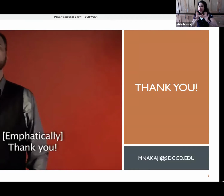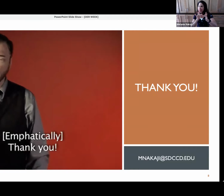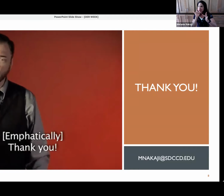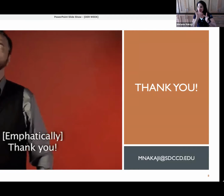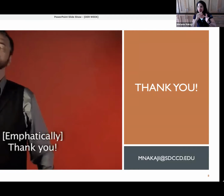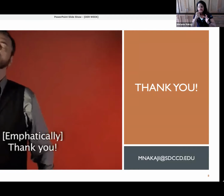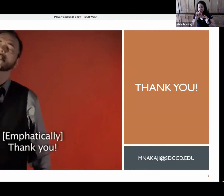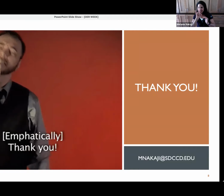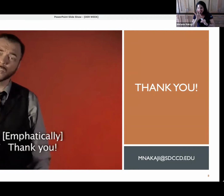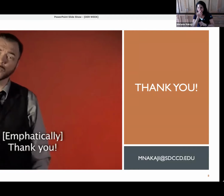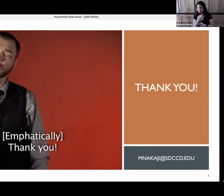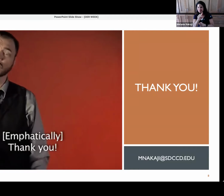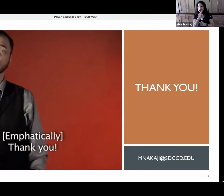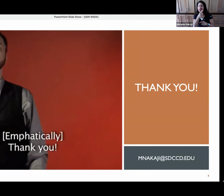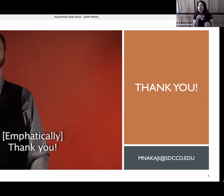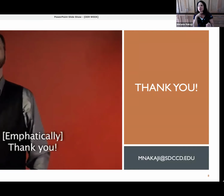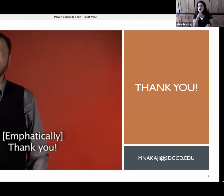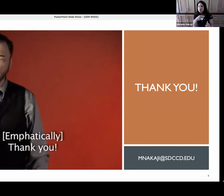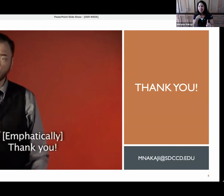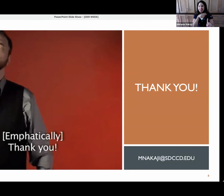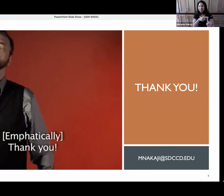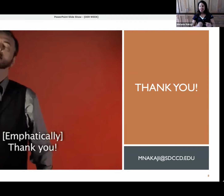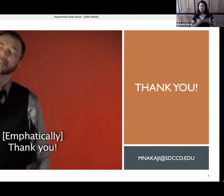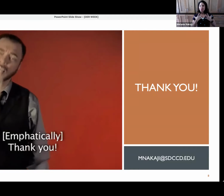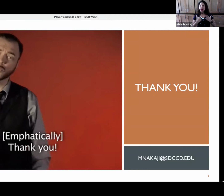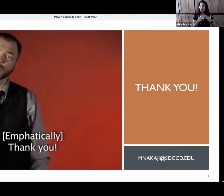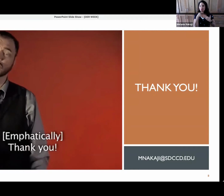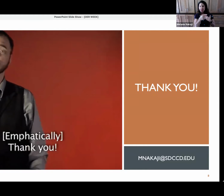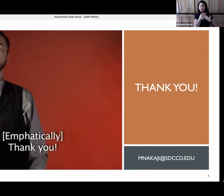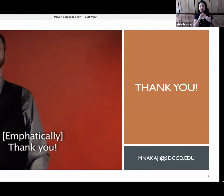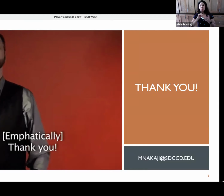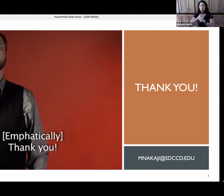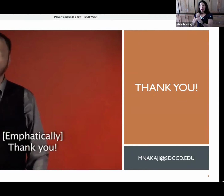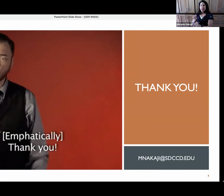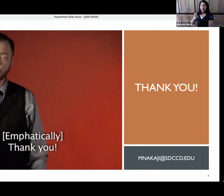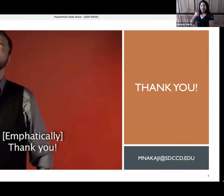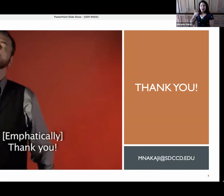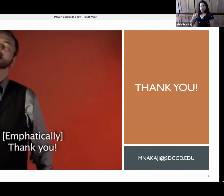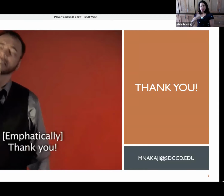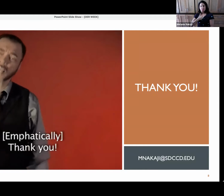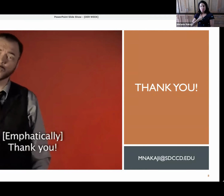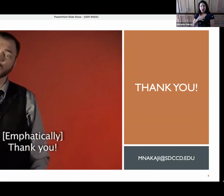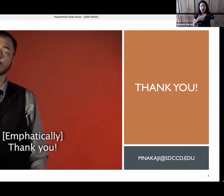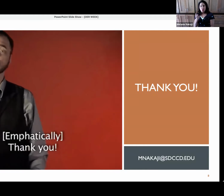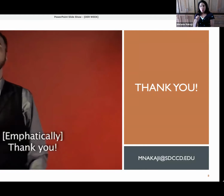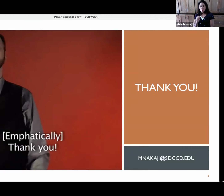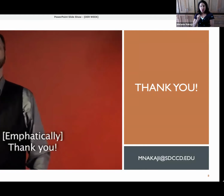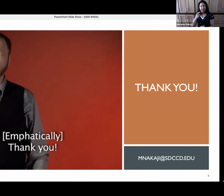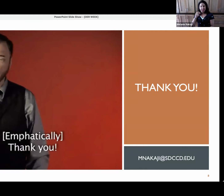Here's another GIF that I took from the internet. And it's an inspiring one. And it